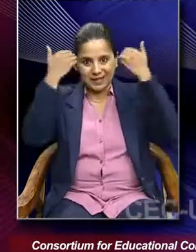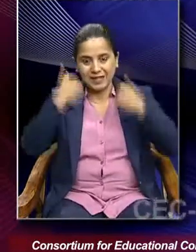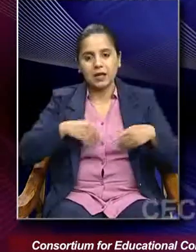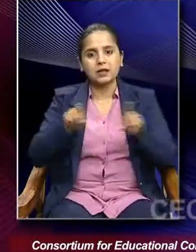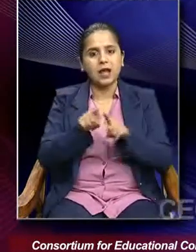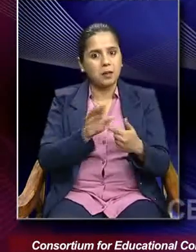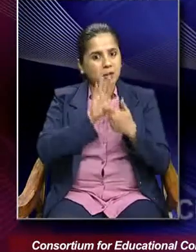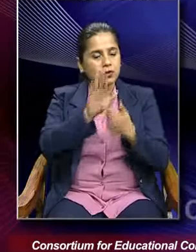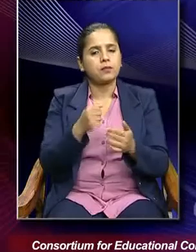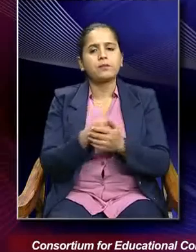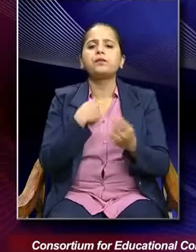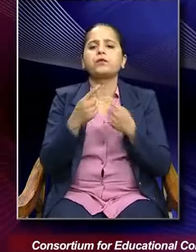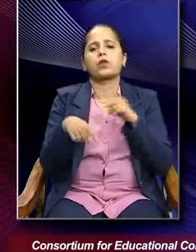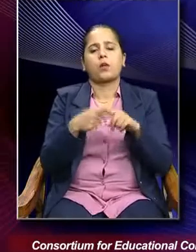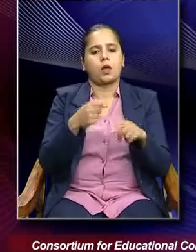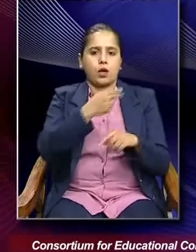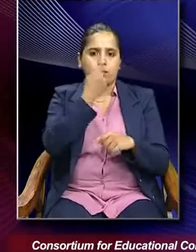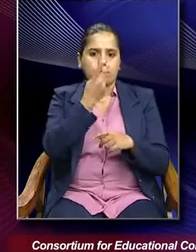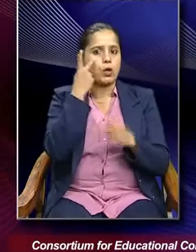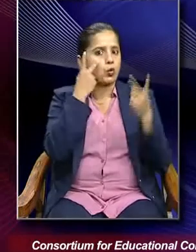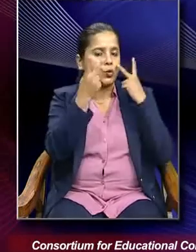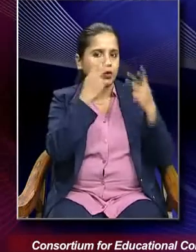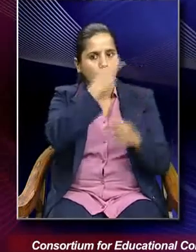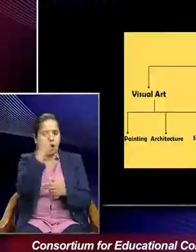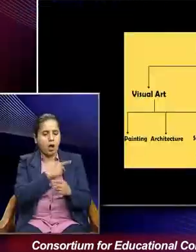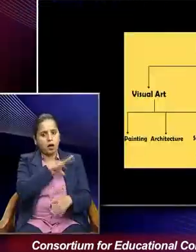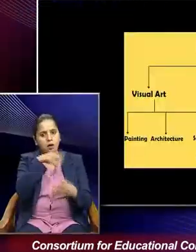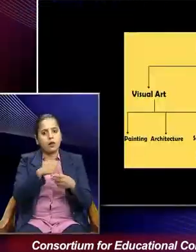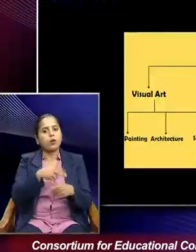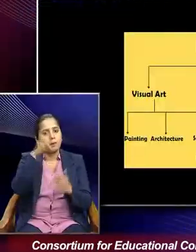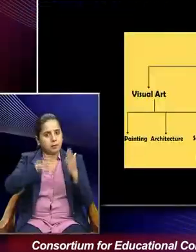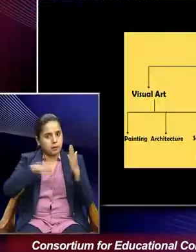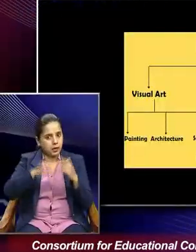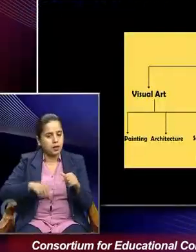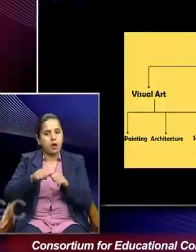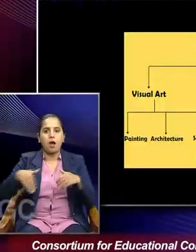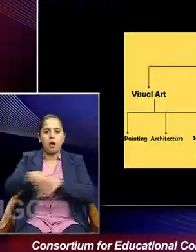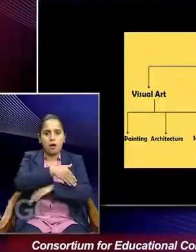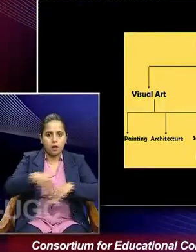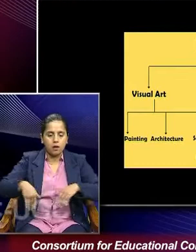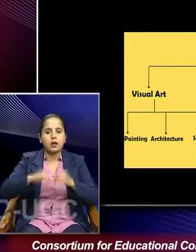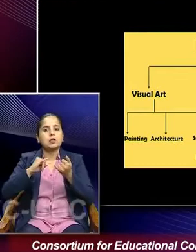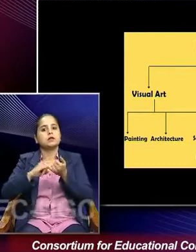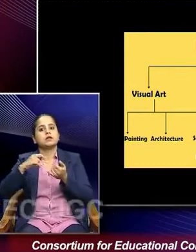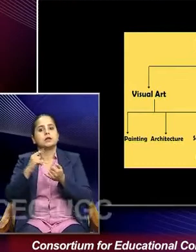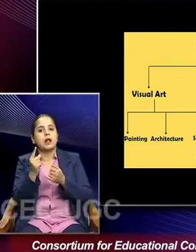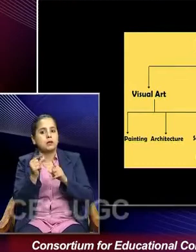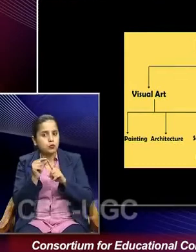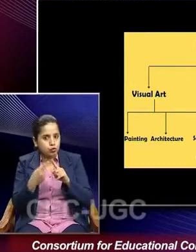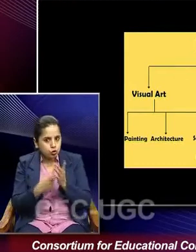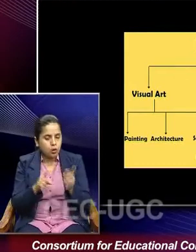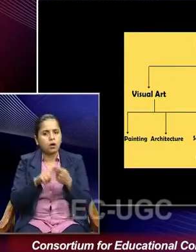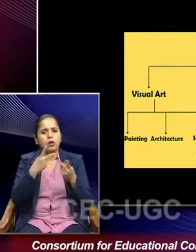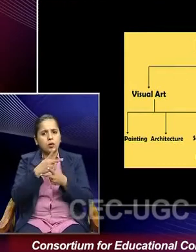are talking about visual arts, this would include painting, architecture, sculpture, pottery,